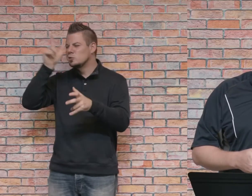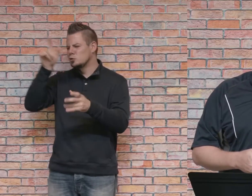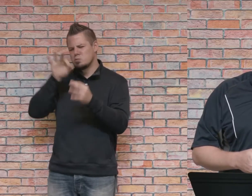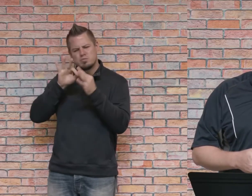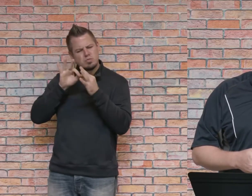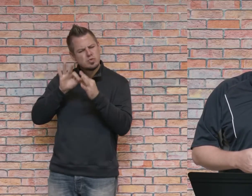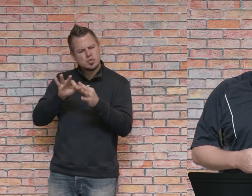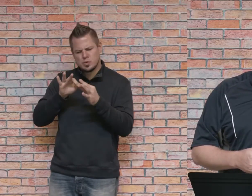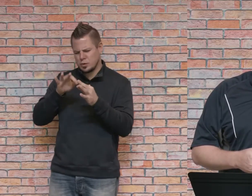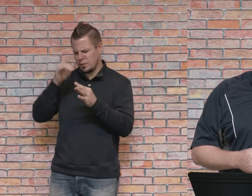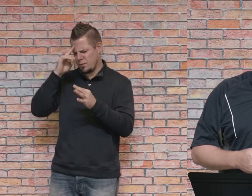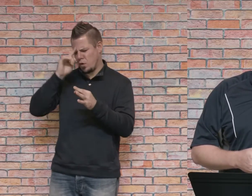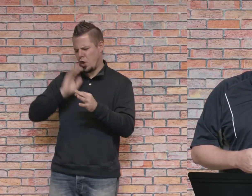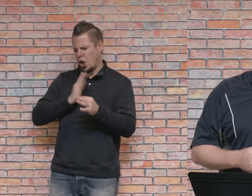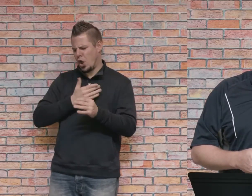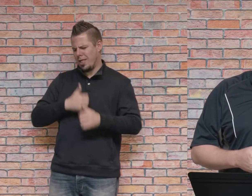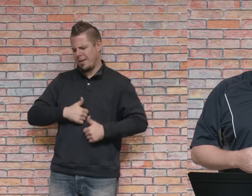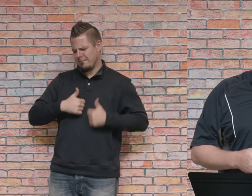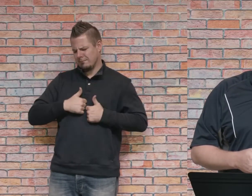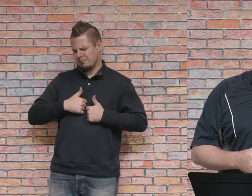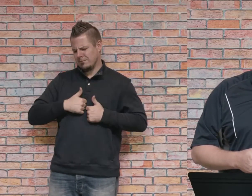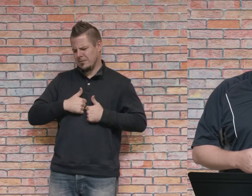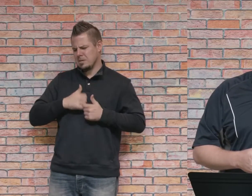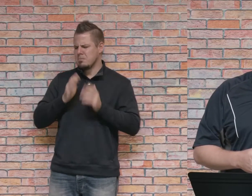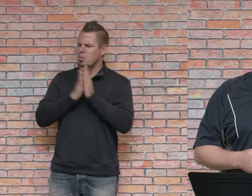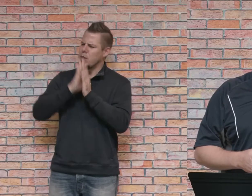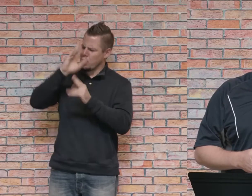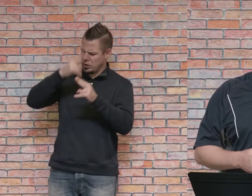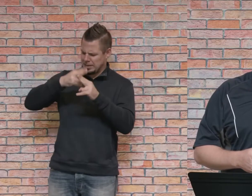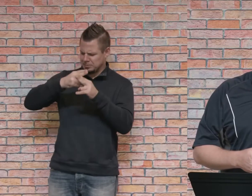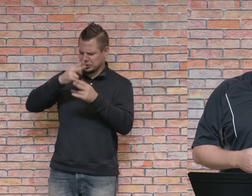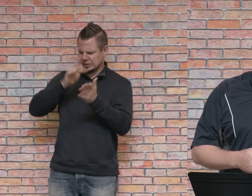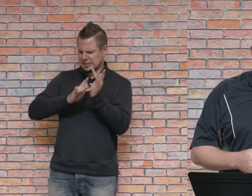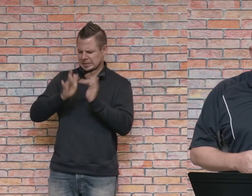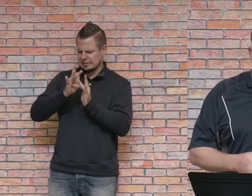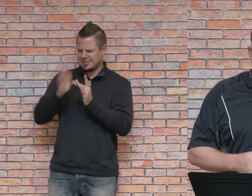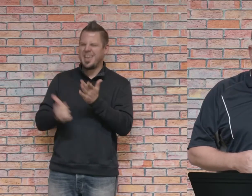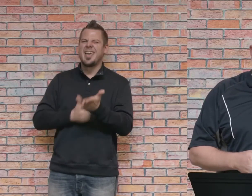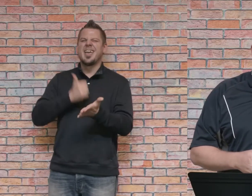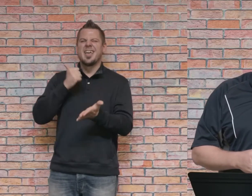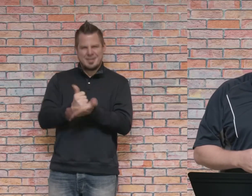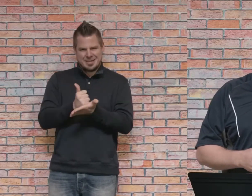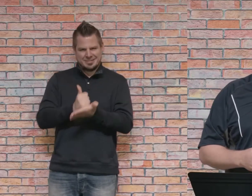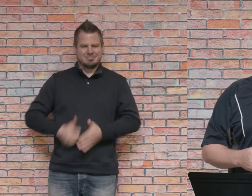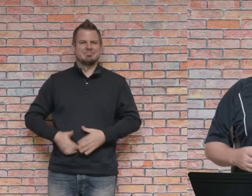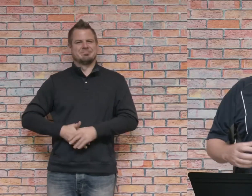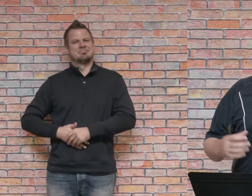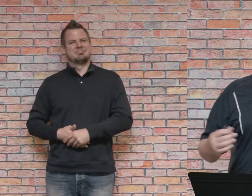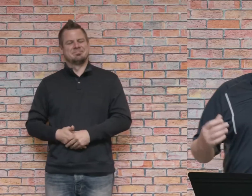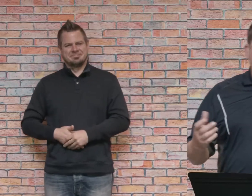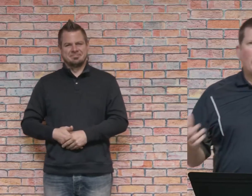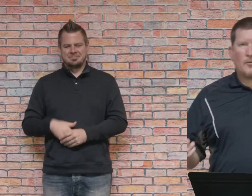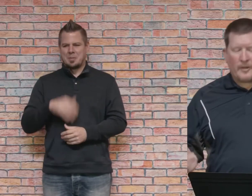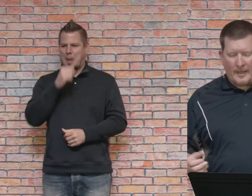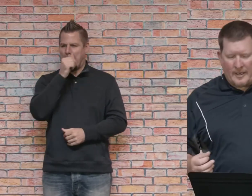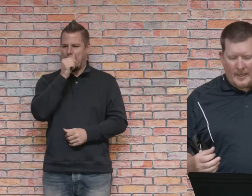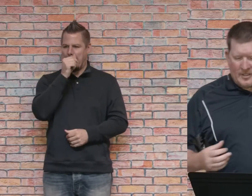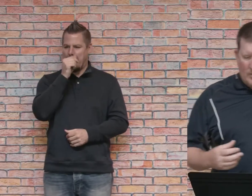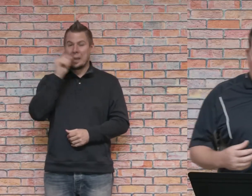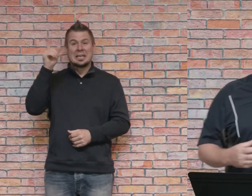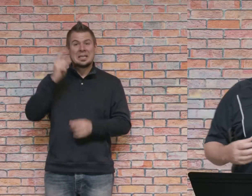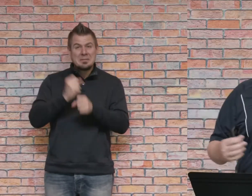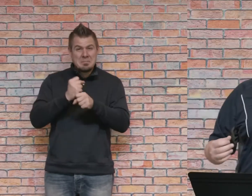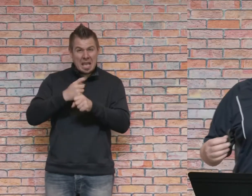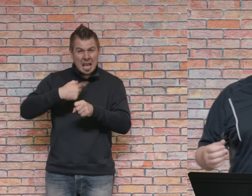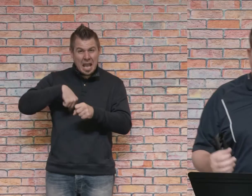morning. And we ask this in your precious name. Amen. We're created for that connection,